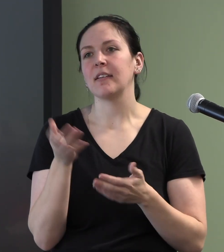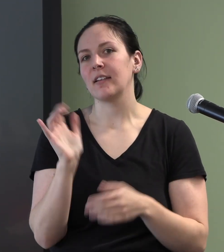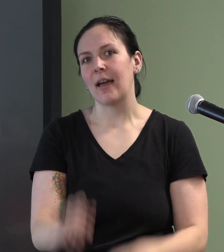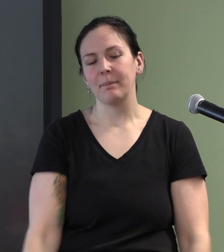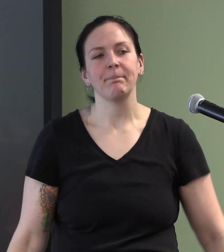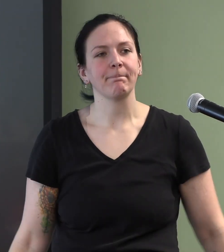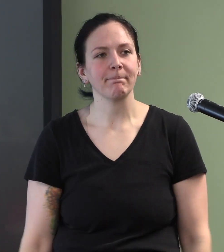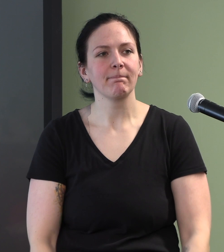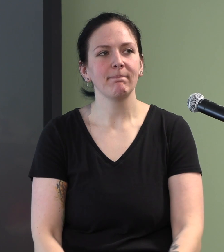like that.